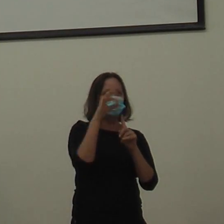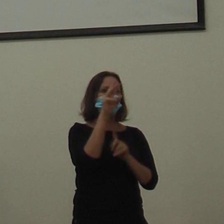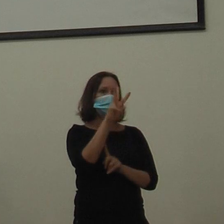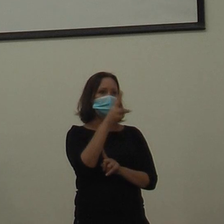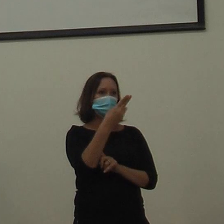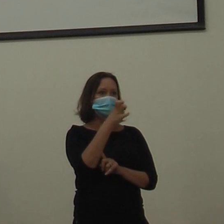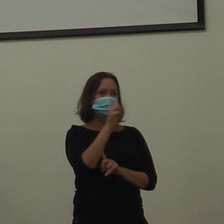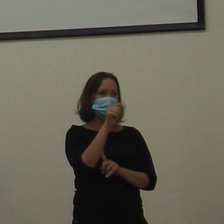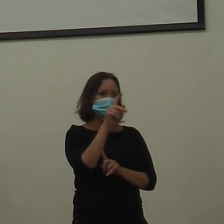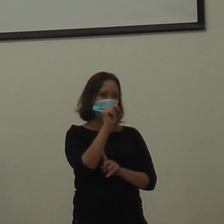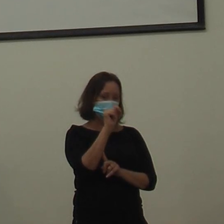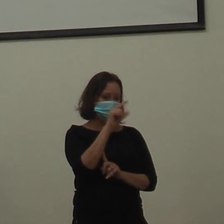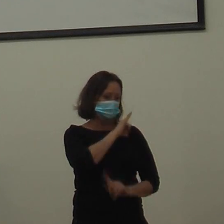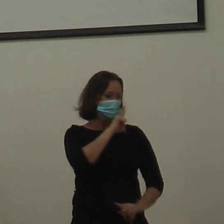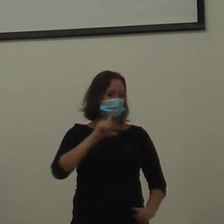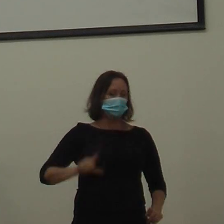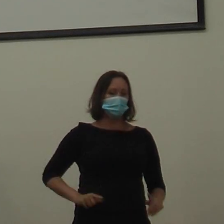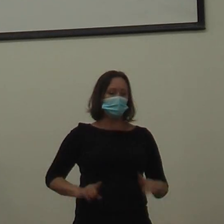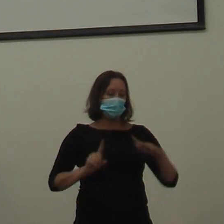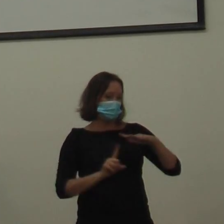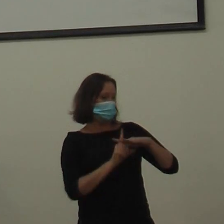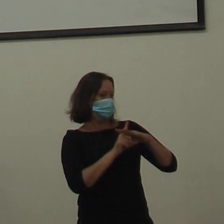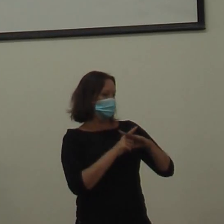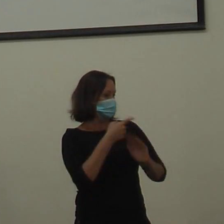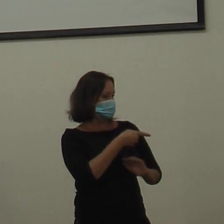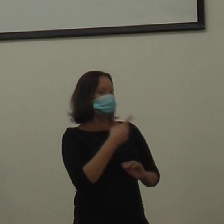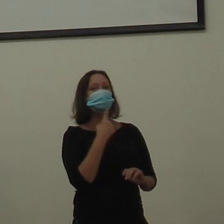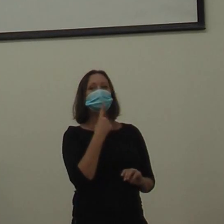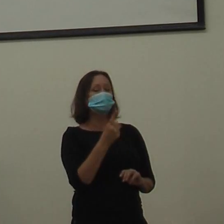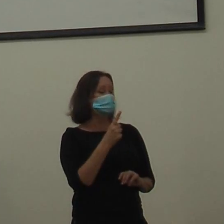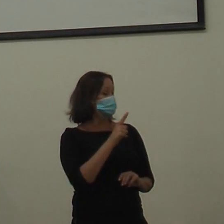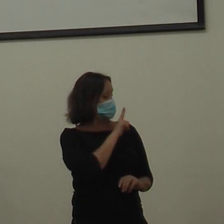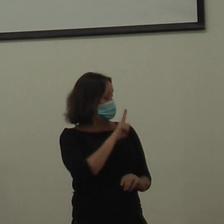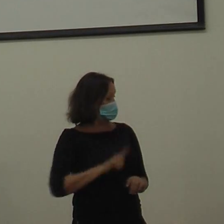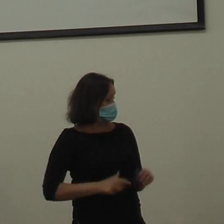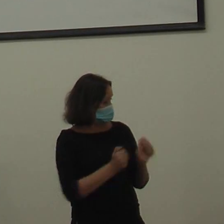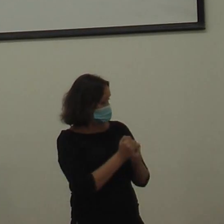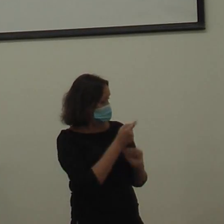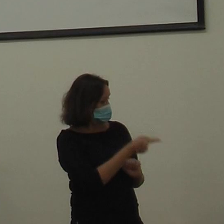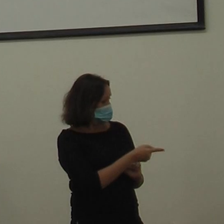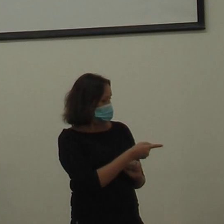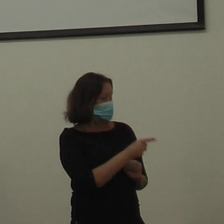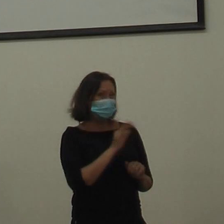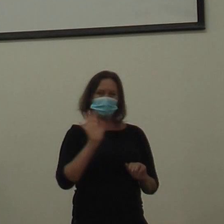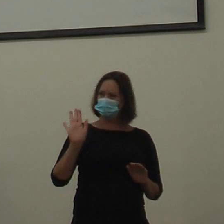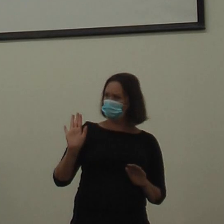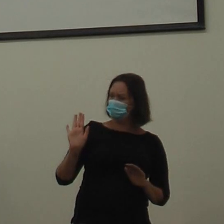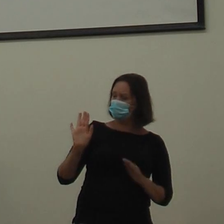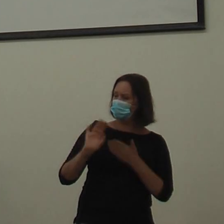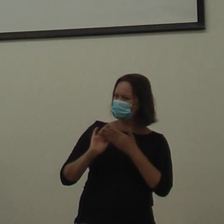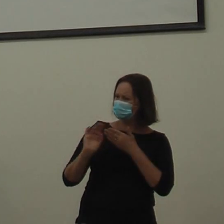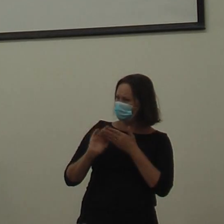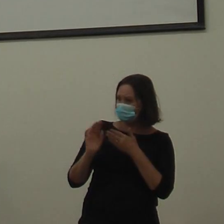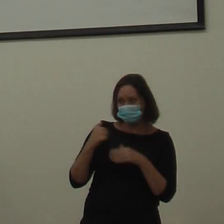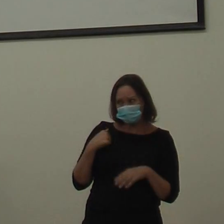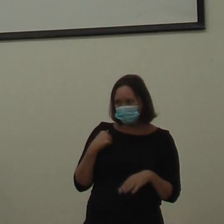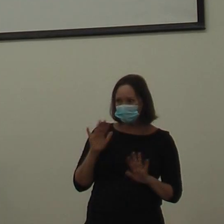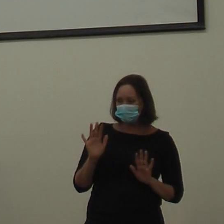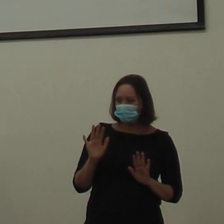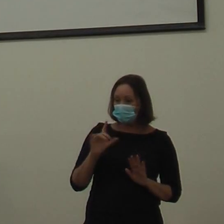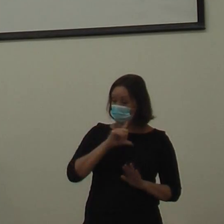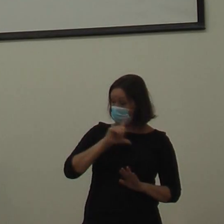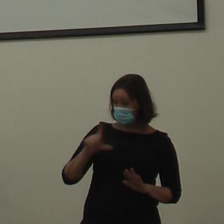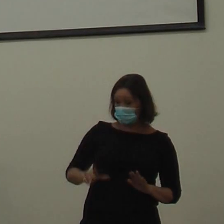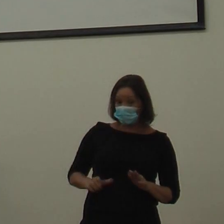Gideon, he said, "The Lord is with you, mighty warrior." "Pardon me, my lord," Gideon replied, "but if the